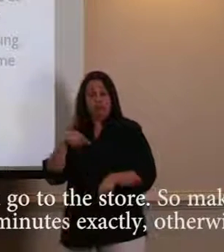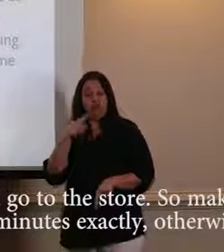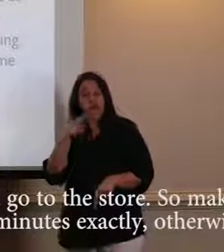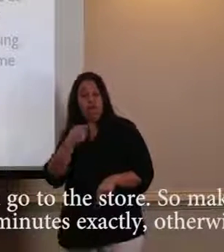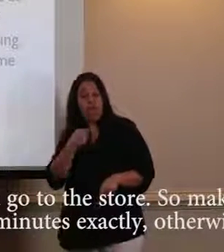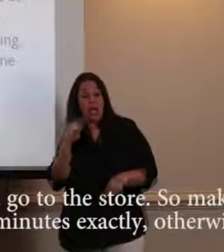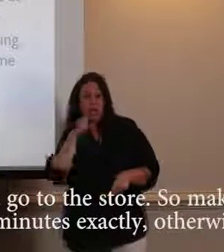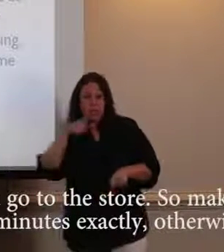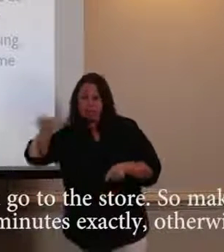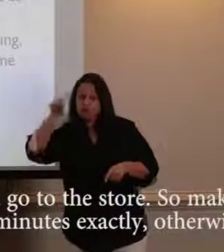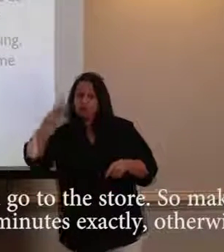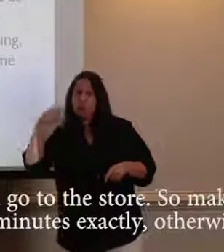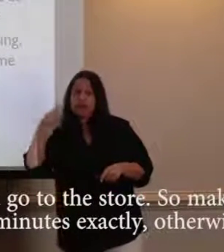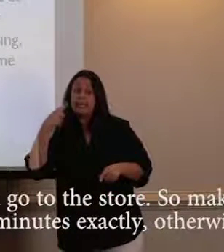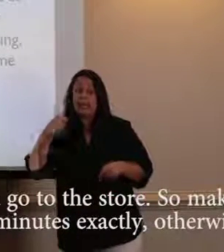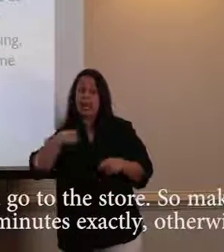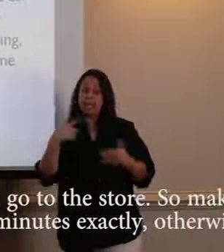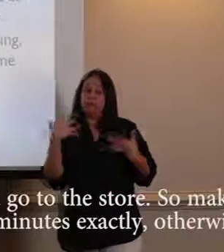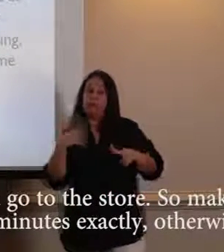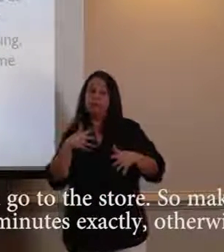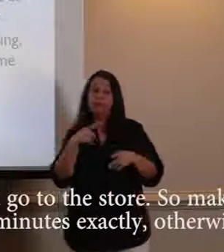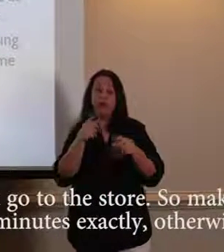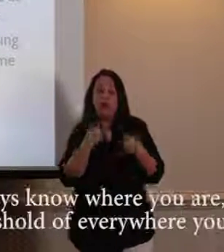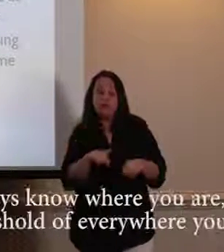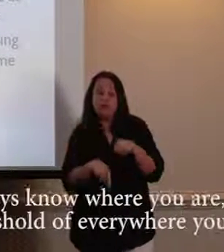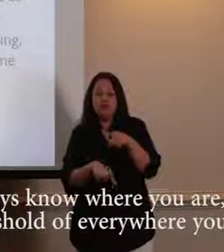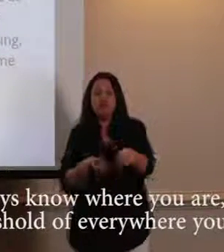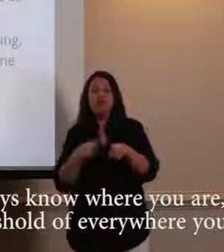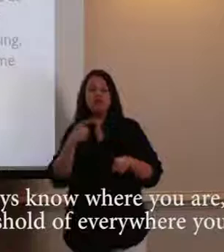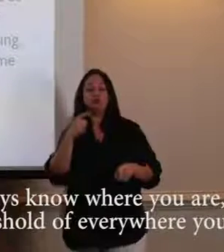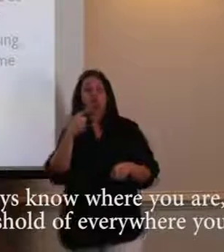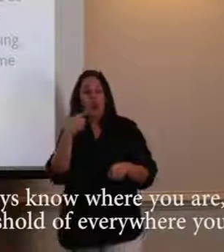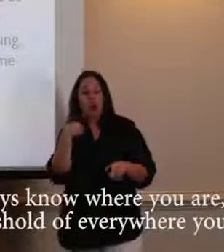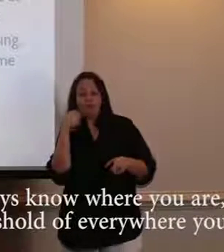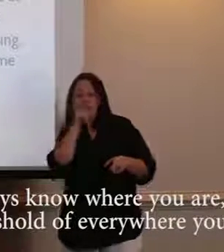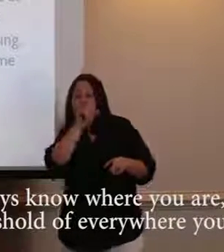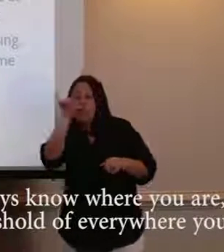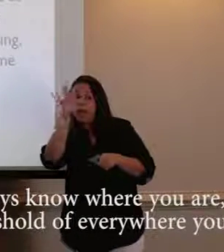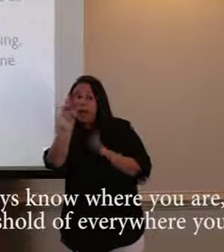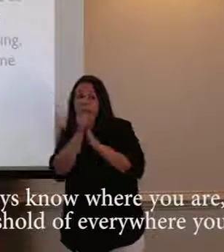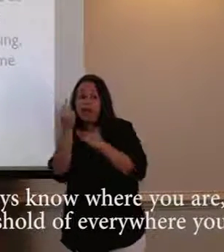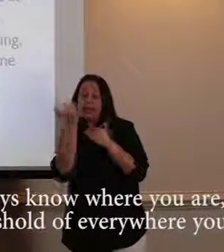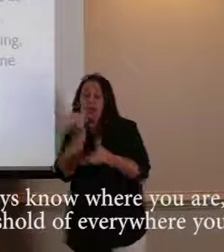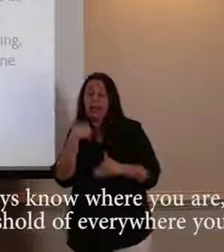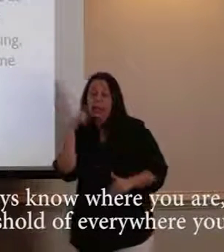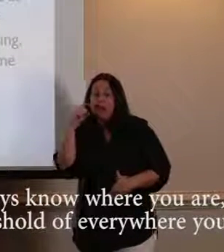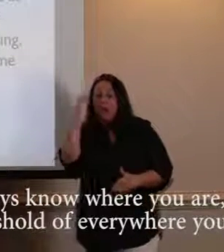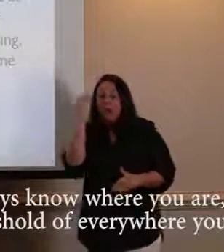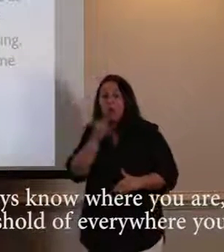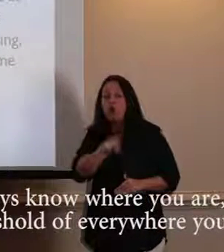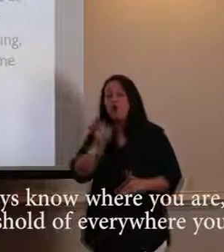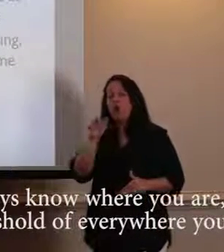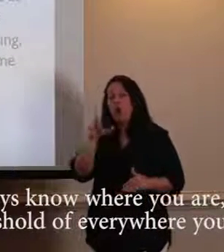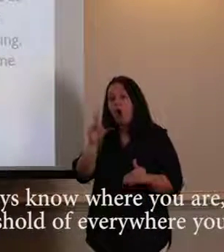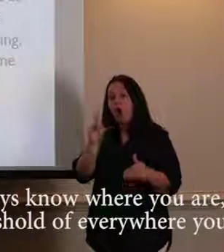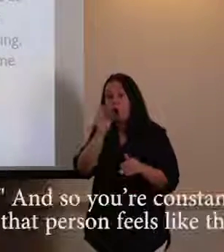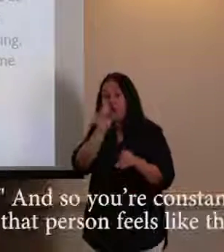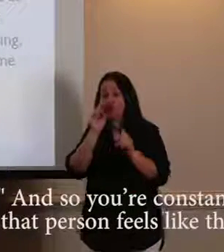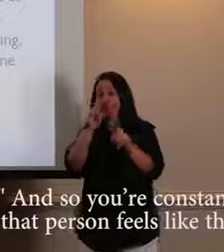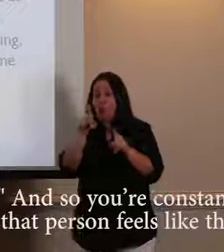So make sure you're only gone for 30 minutes exactly, otherwise I'll worry. And I need to always know where you are. So every time you cross the threshold of everywhere you go, make sure you